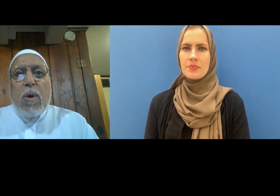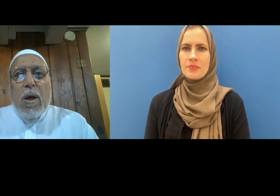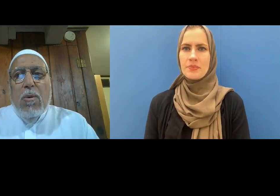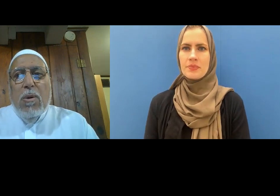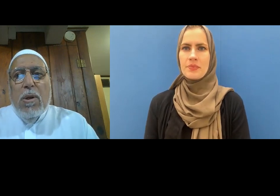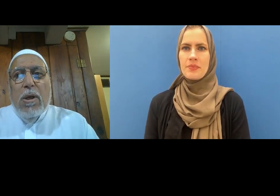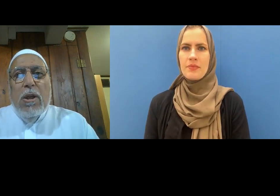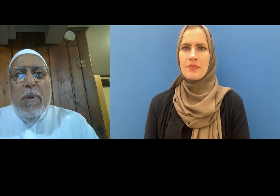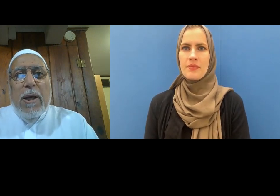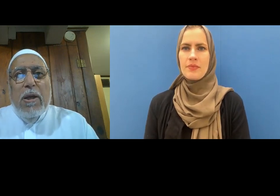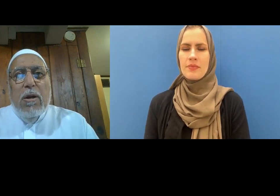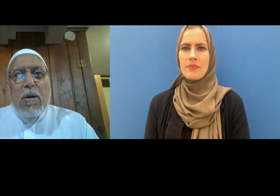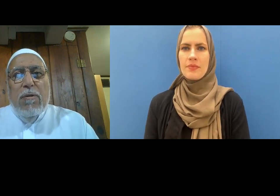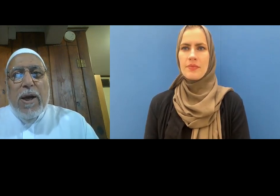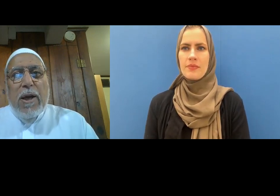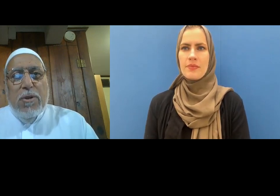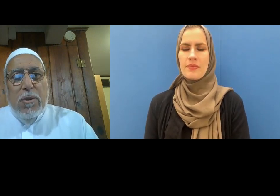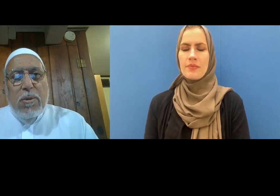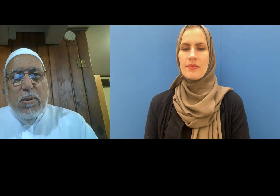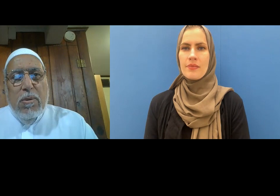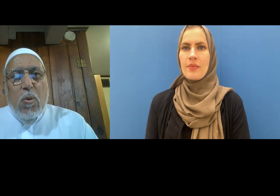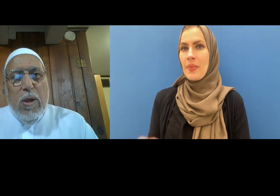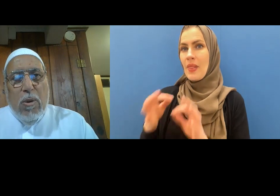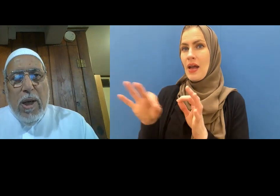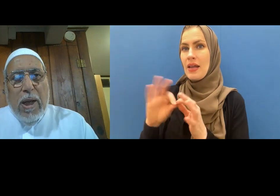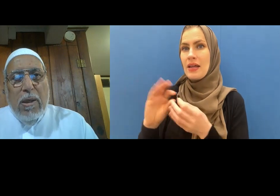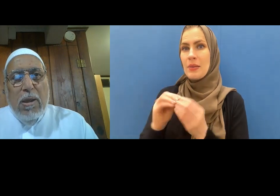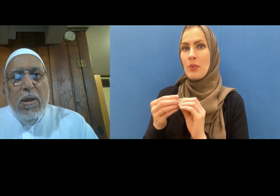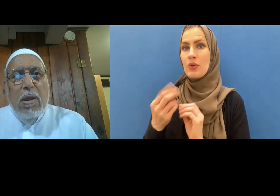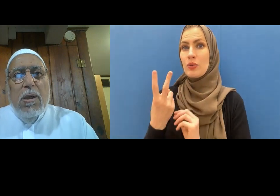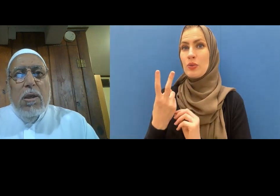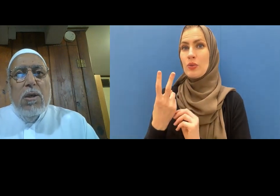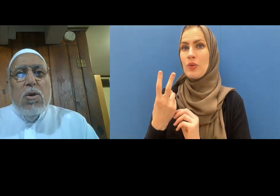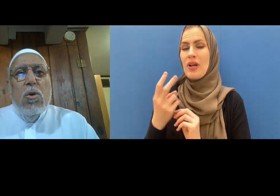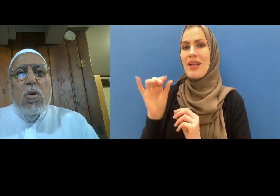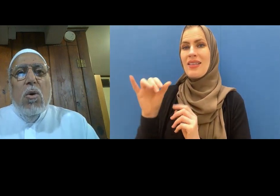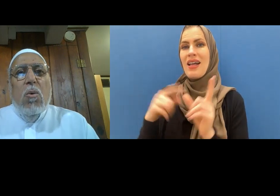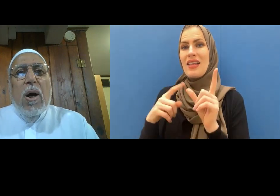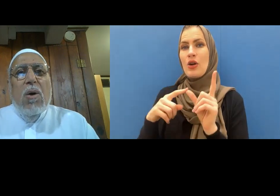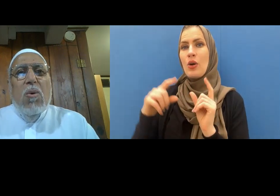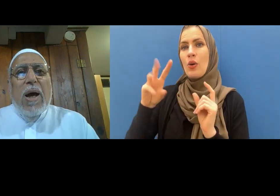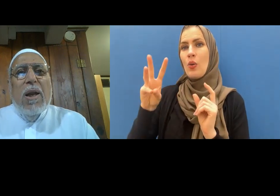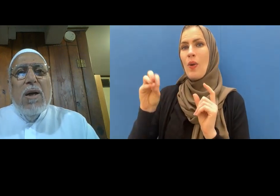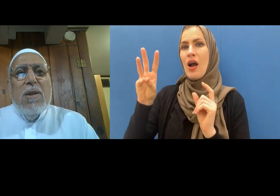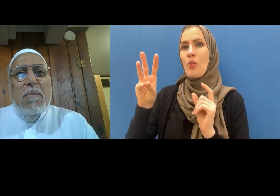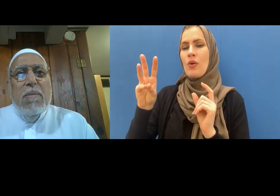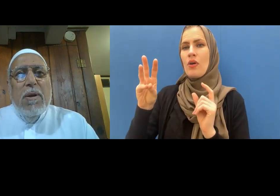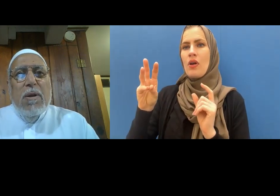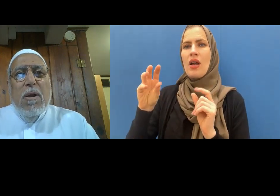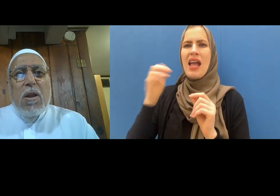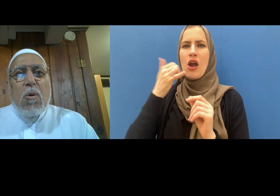And the wow in the beginning of Ayah 2, Wal Quran, is called Wow Al